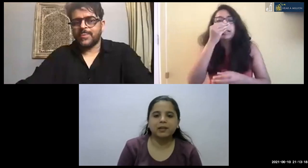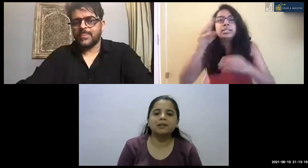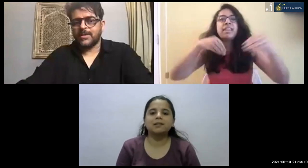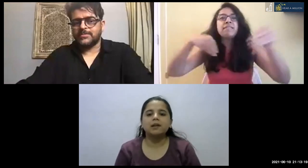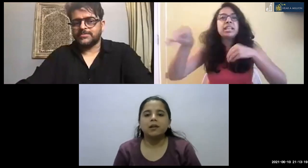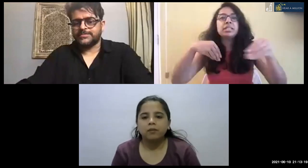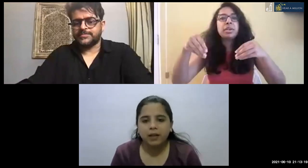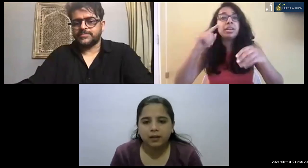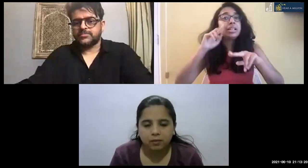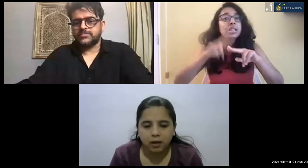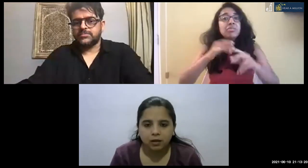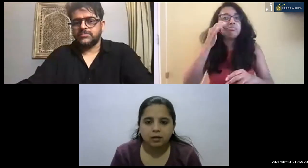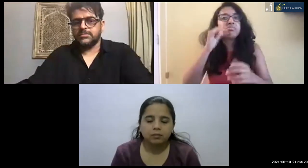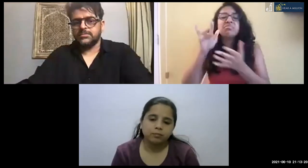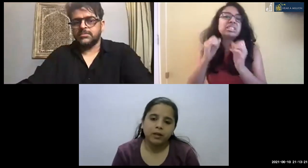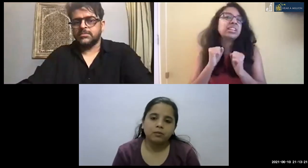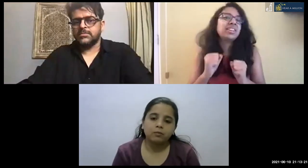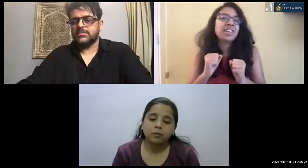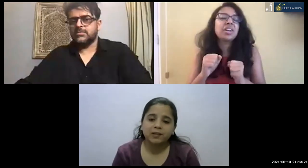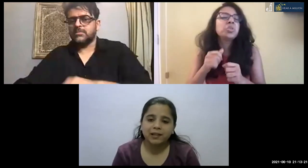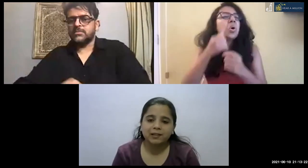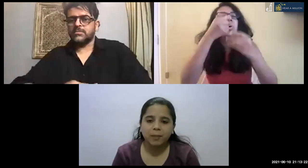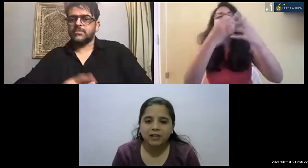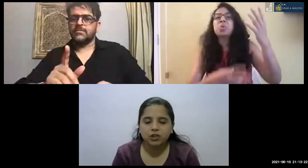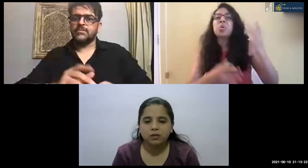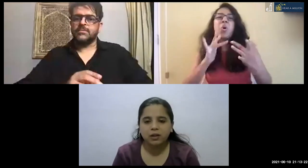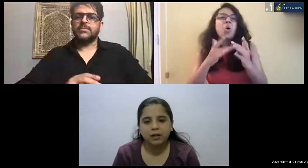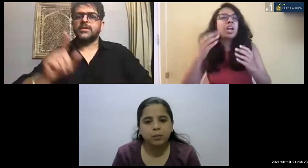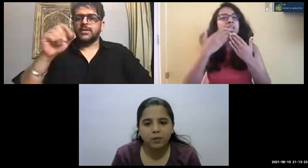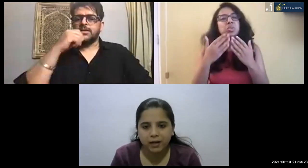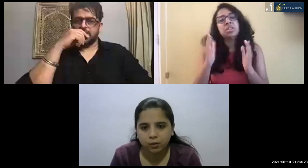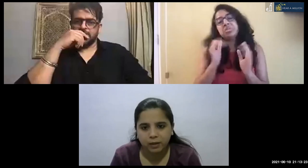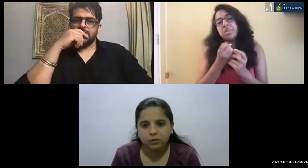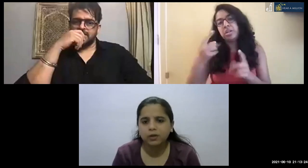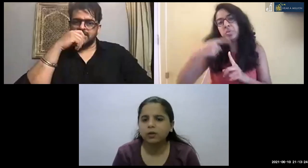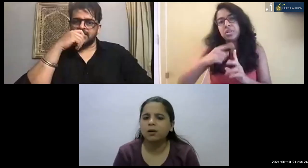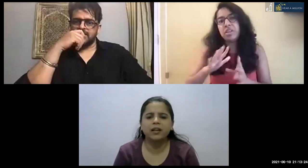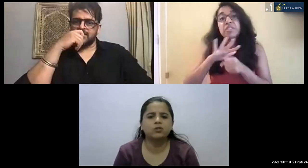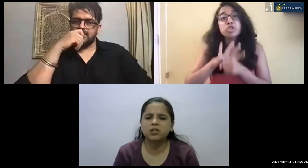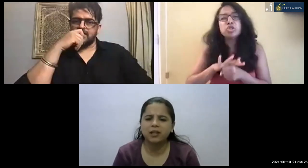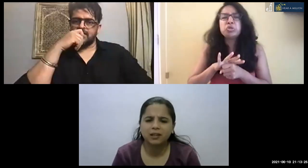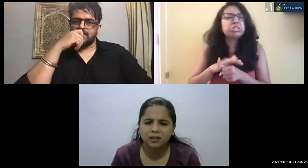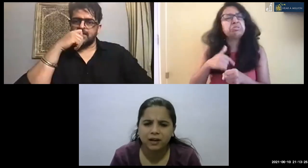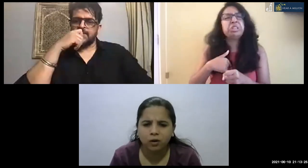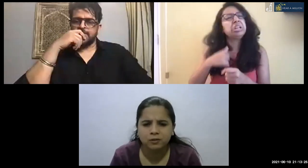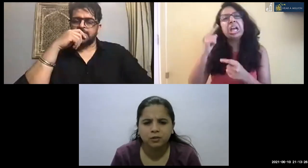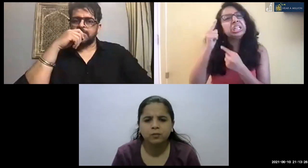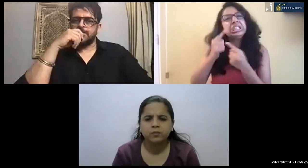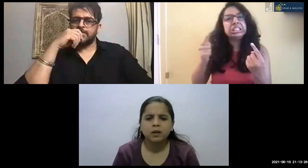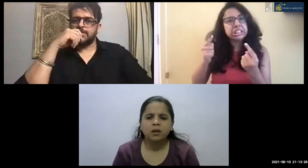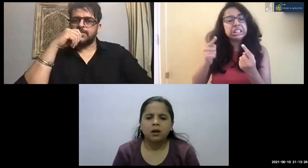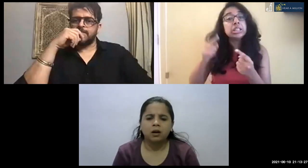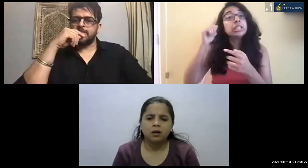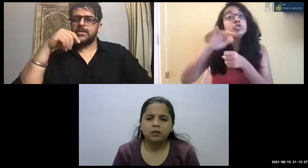what skills we can what skills match can be provided to them. So in online education, I think that